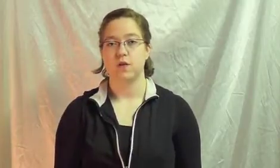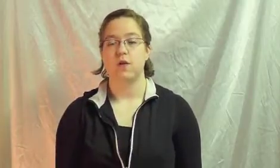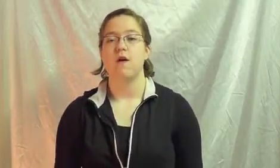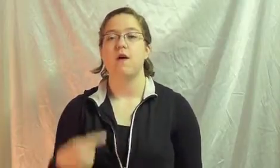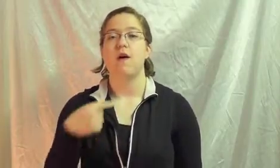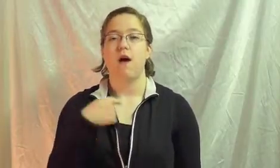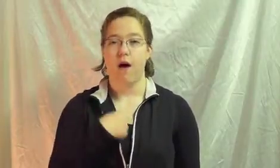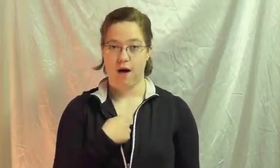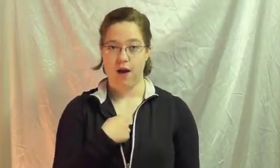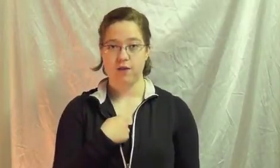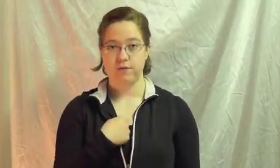I